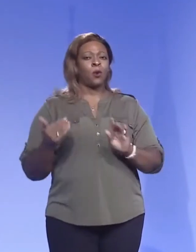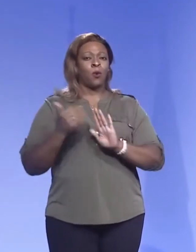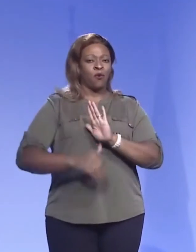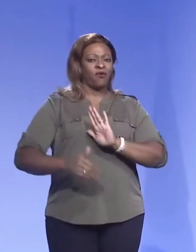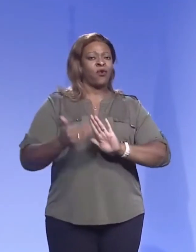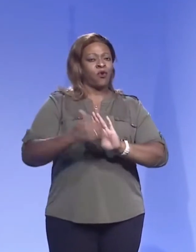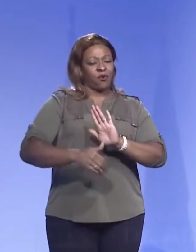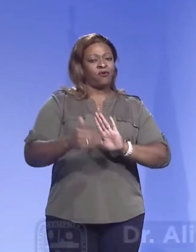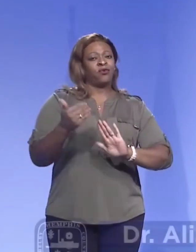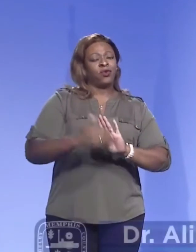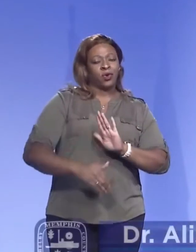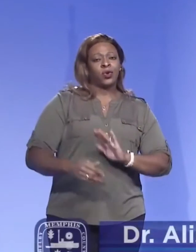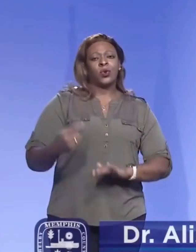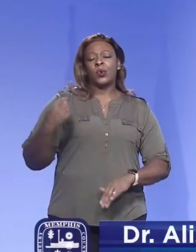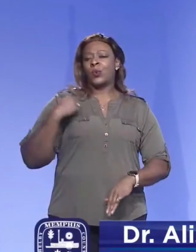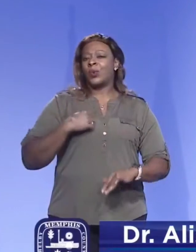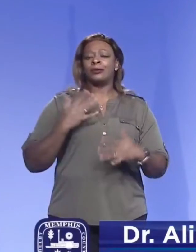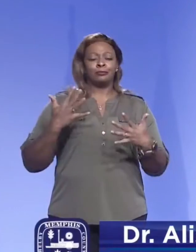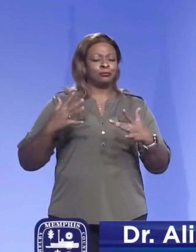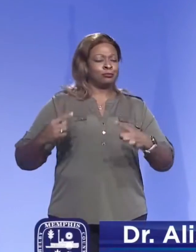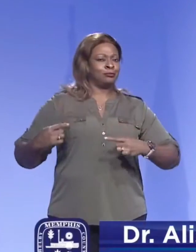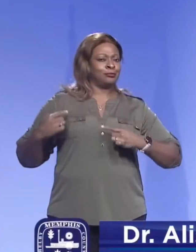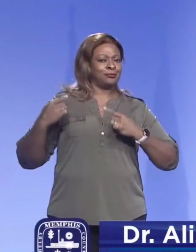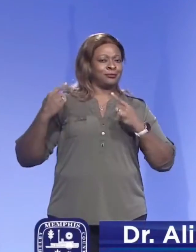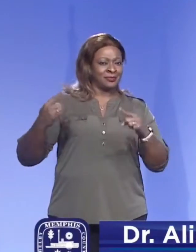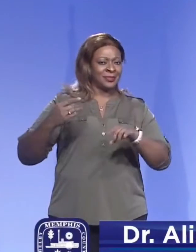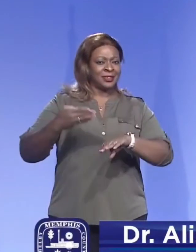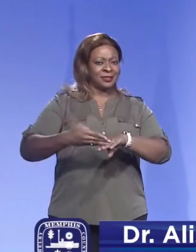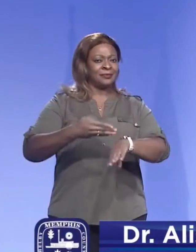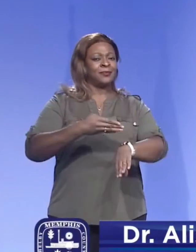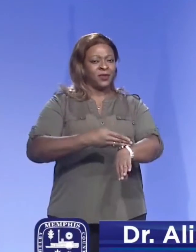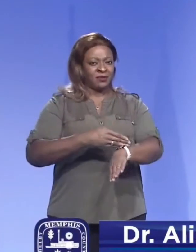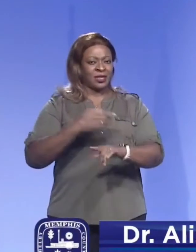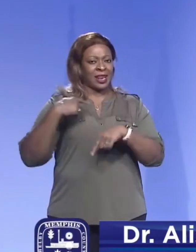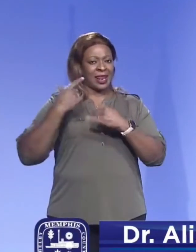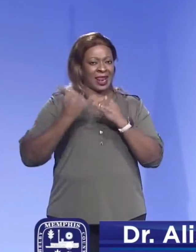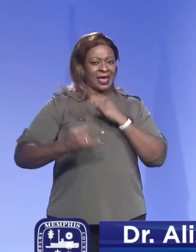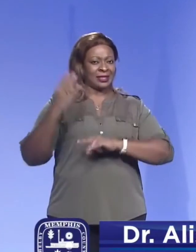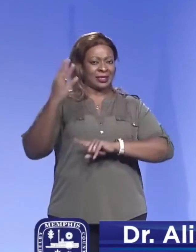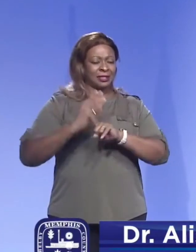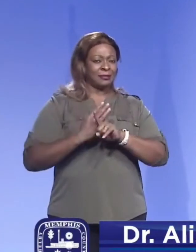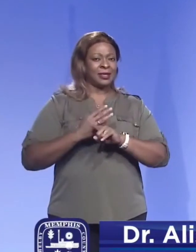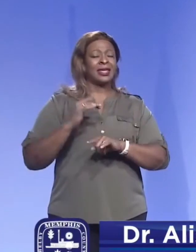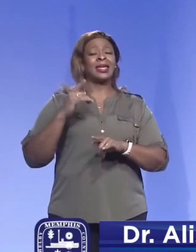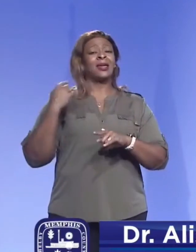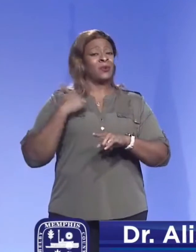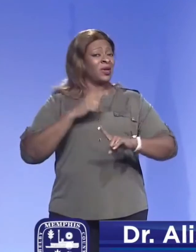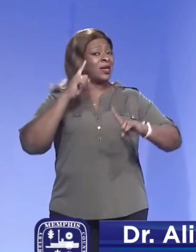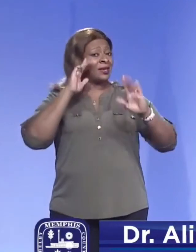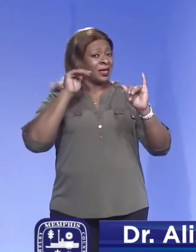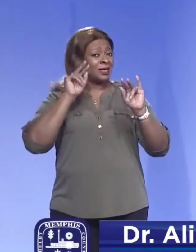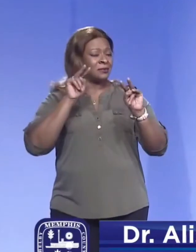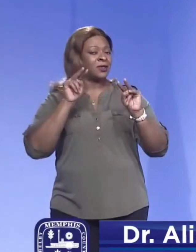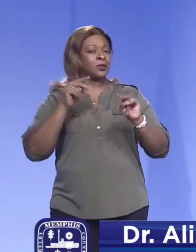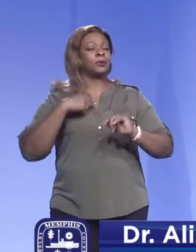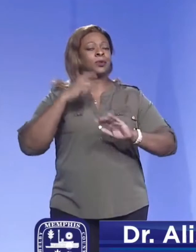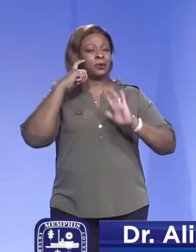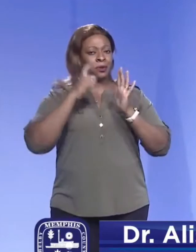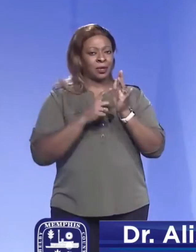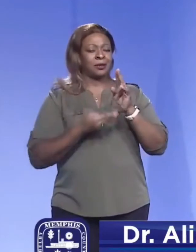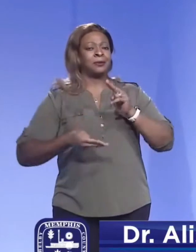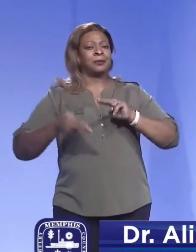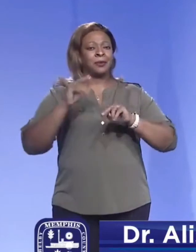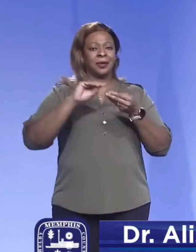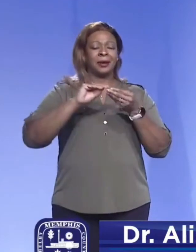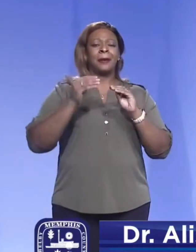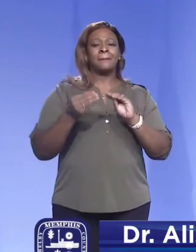again. We've come quite a long way over 6 months, but as was anticipated, we are seeing an increase in the number